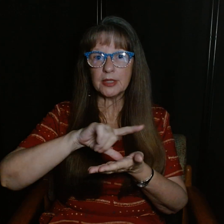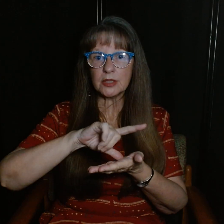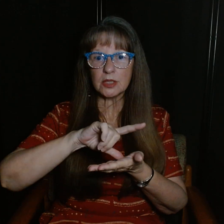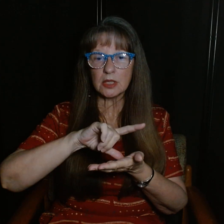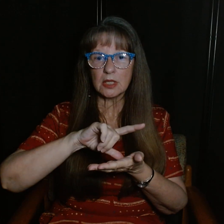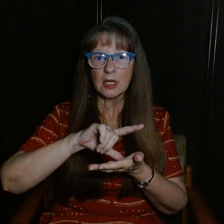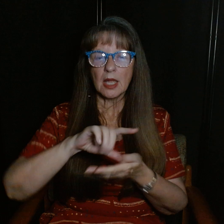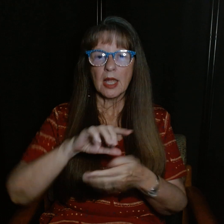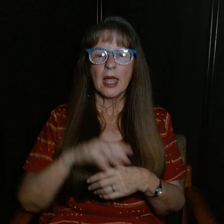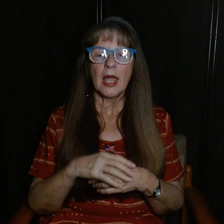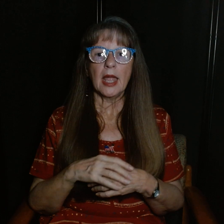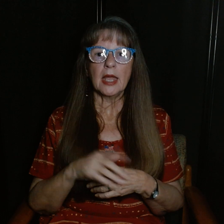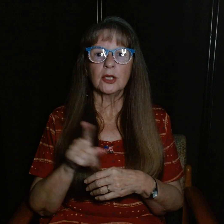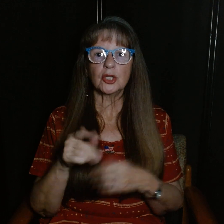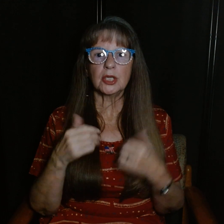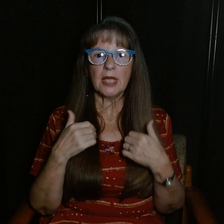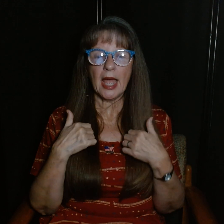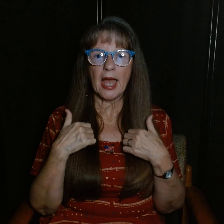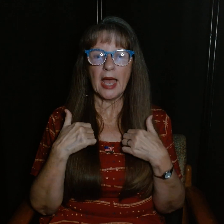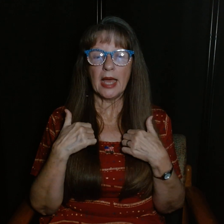compass, and she had